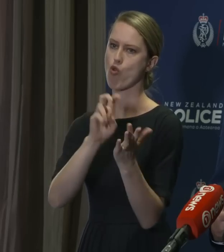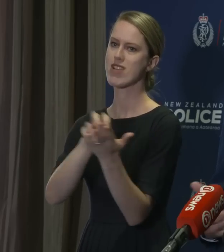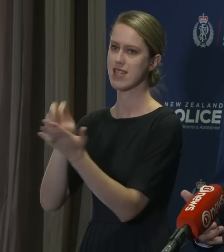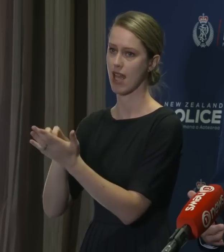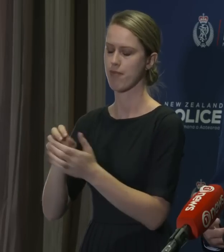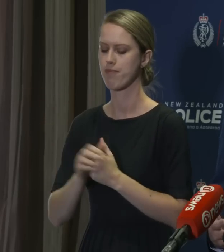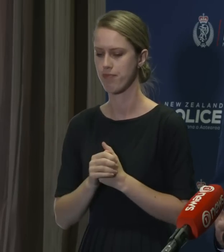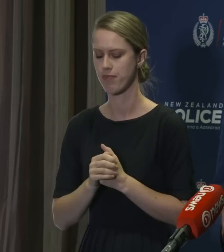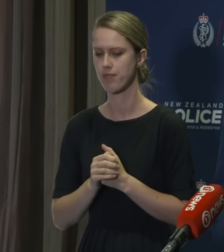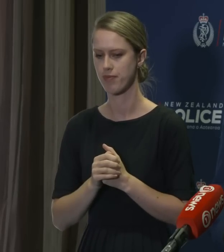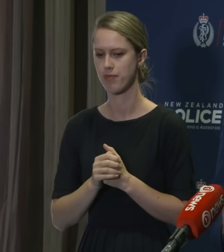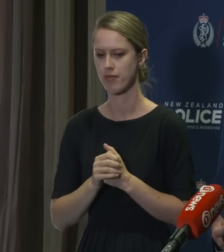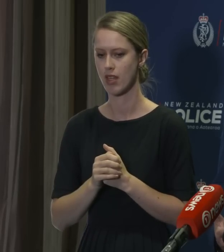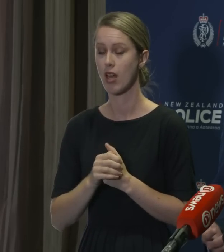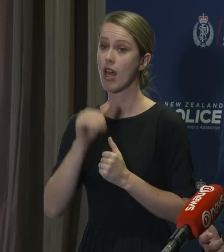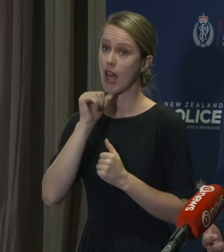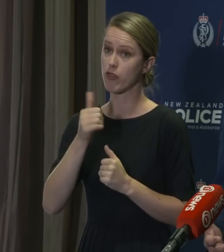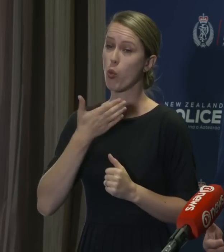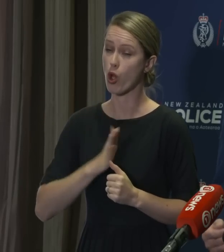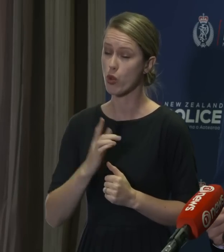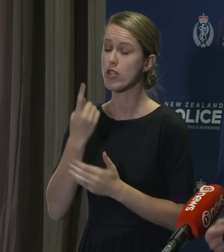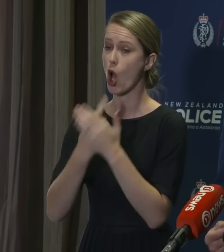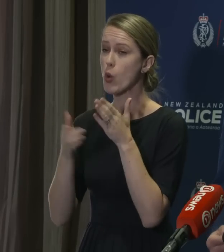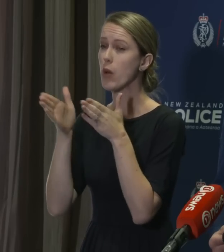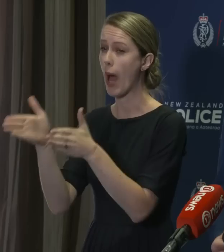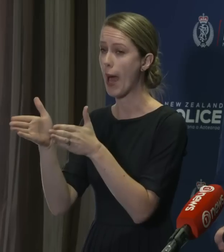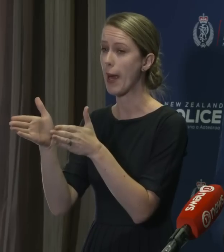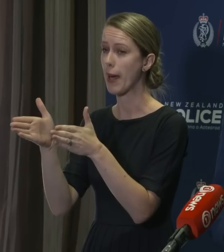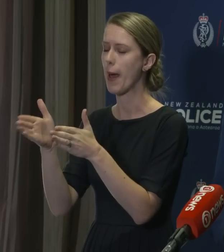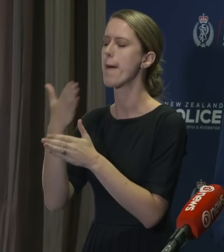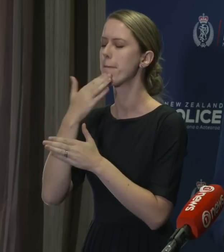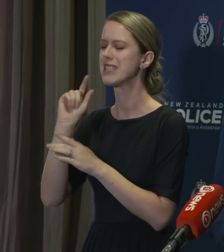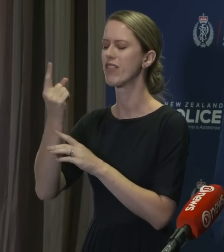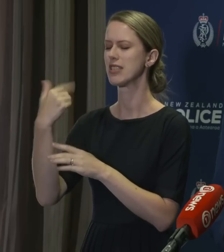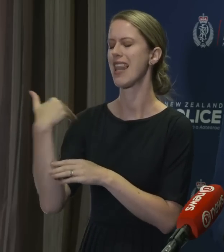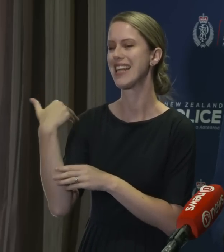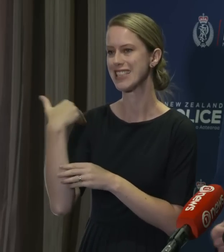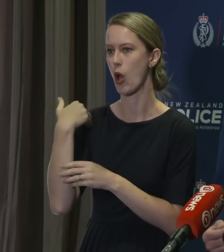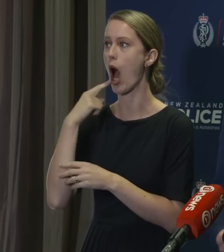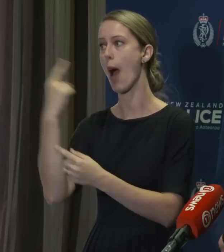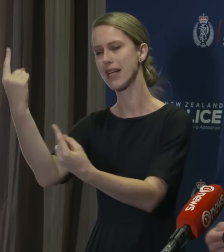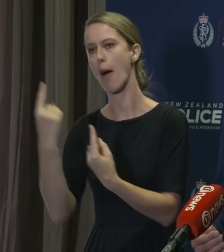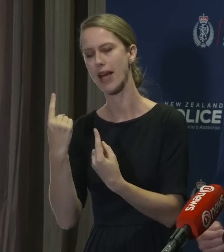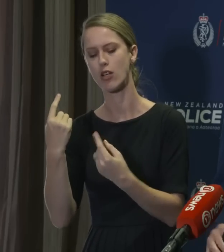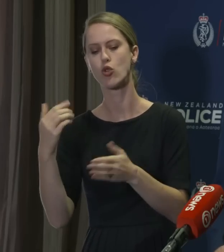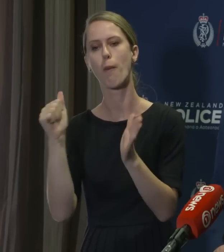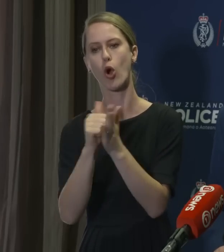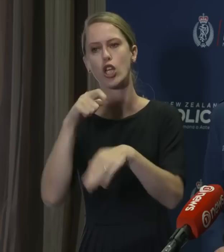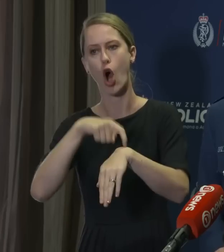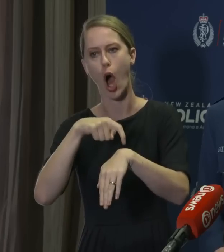But if you wish to, and that is your only option, please contact us first to make a time or an